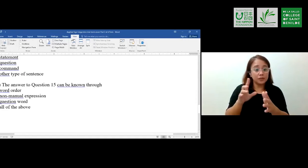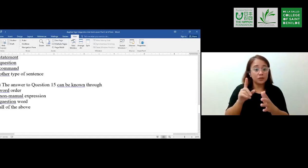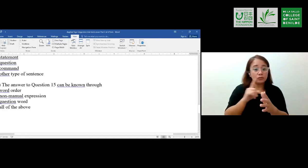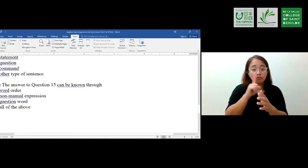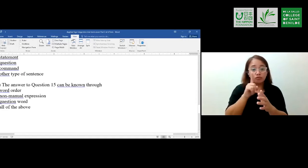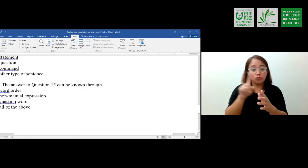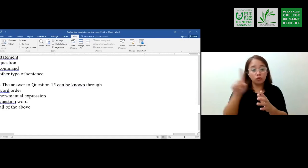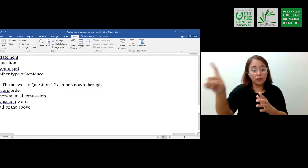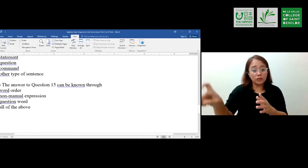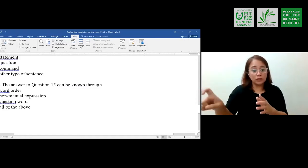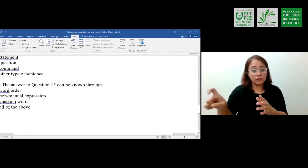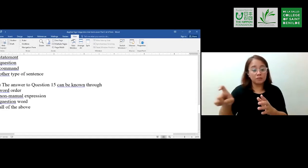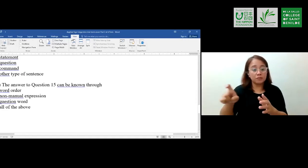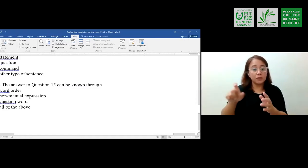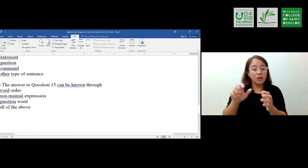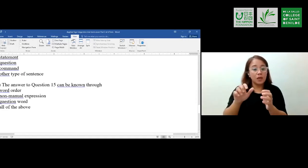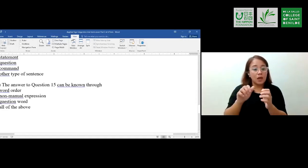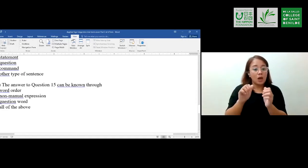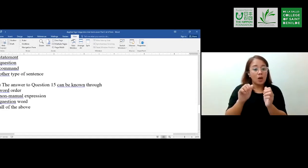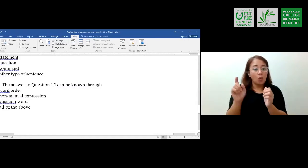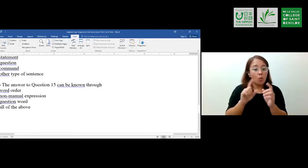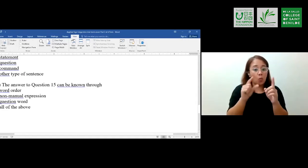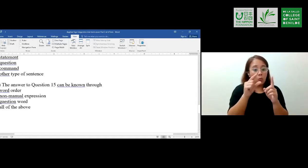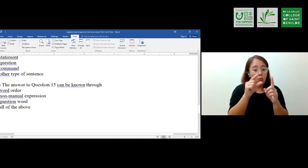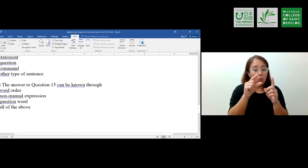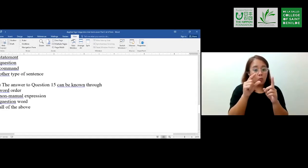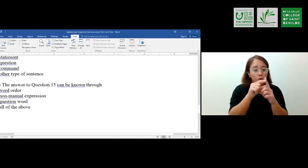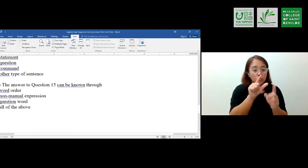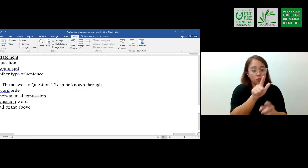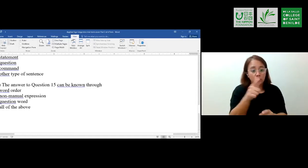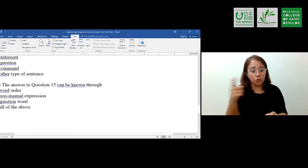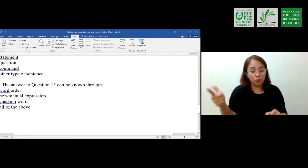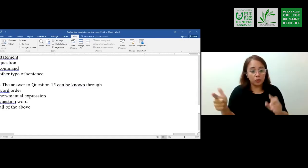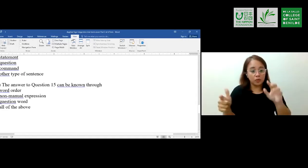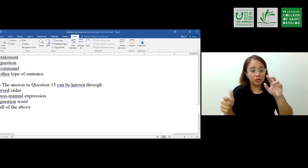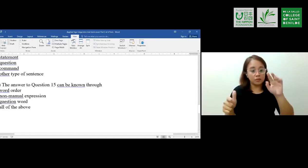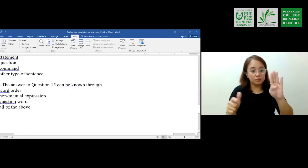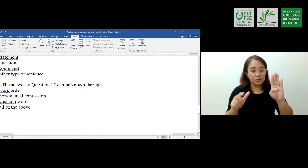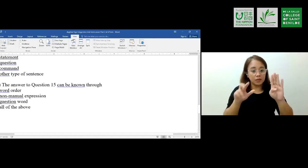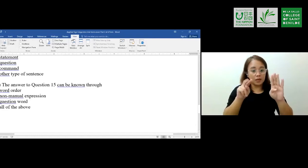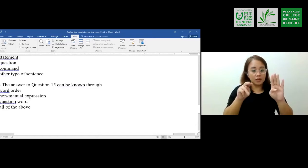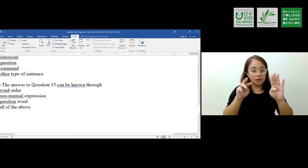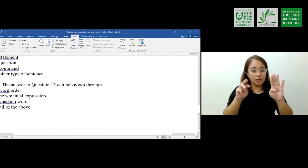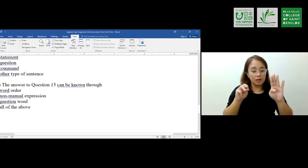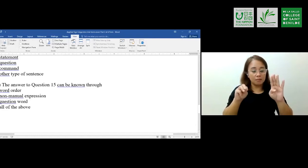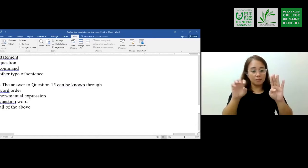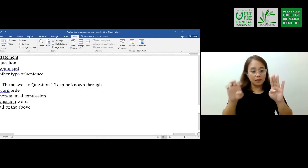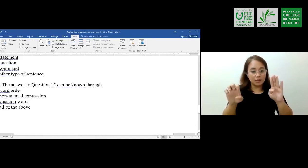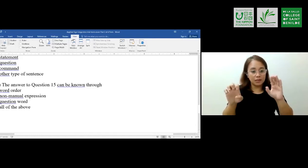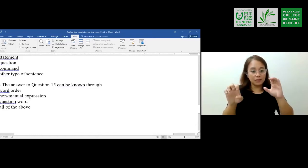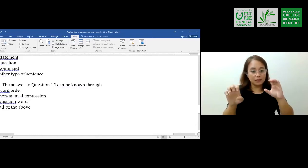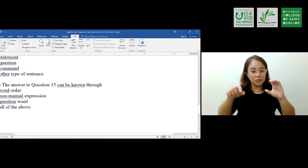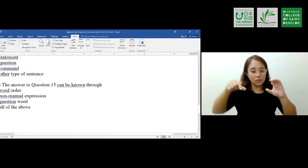known through word order, non-manual expression, question word, or all of the